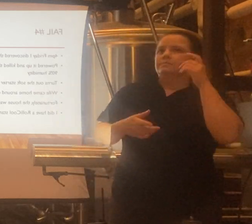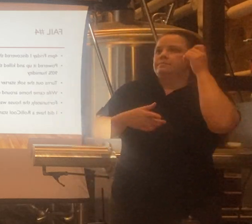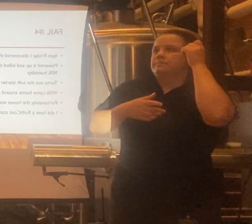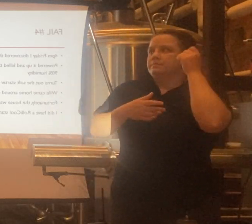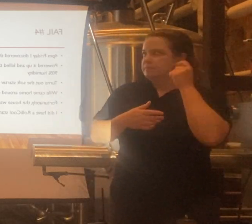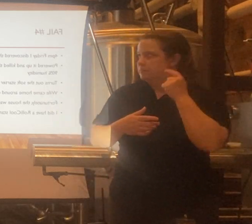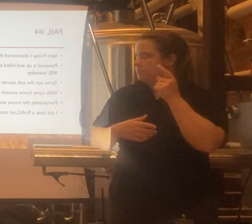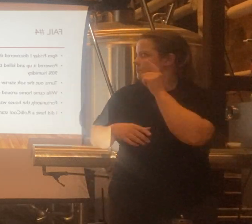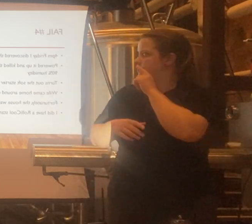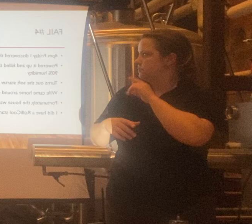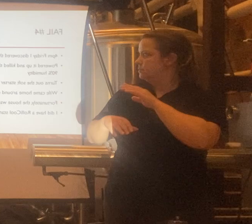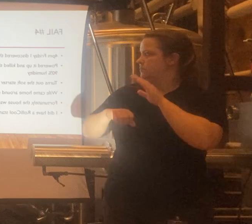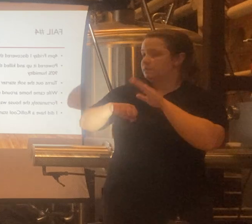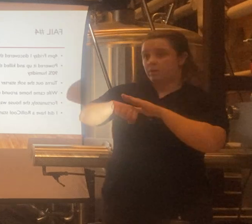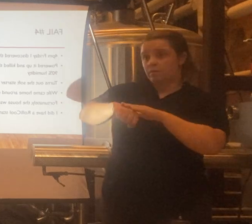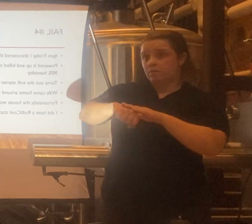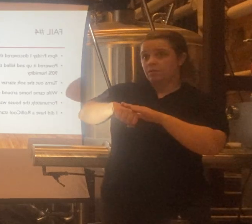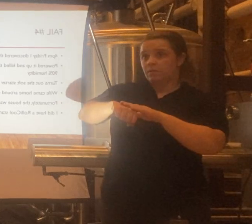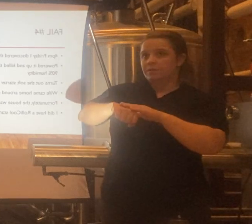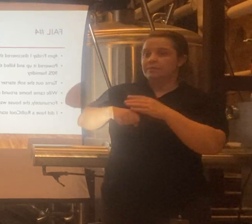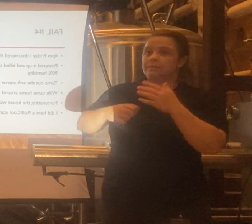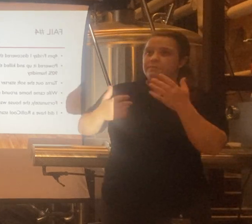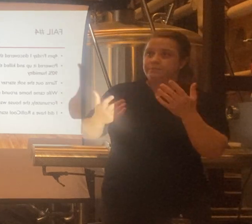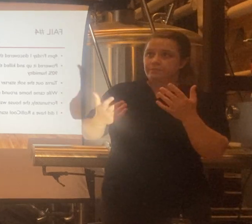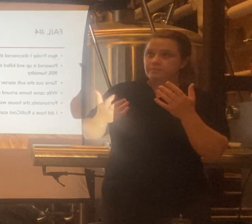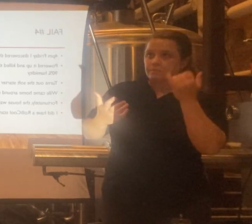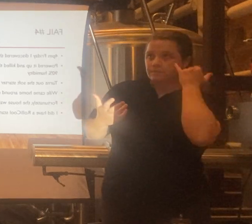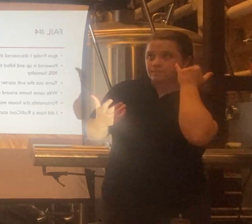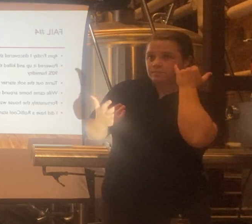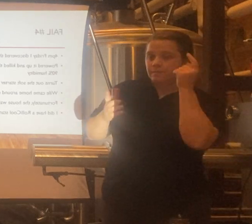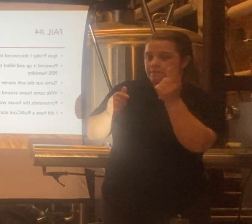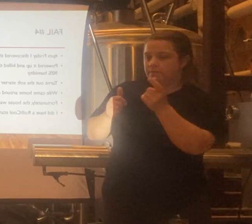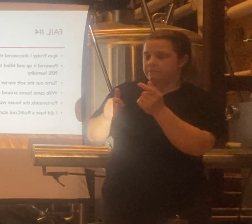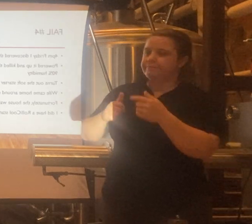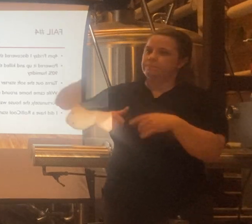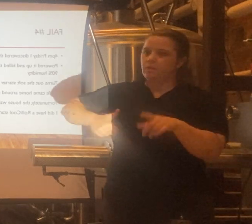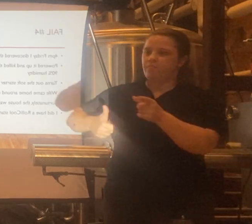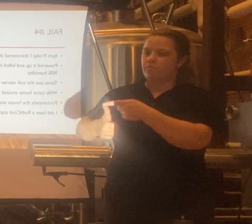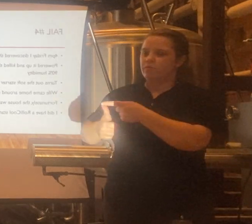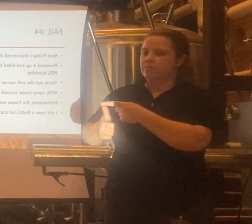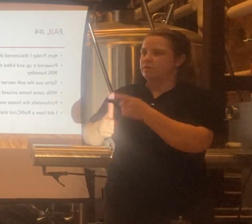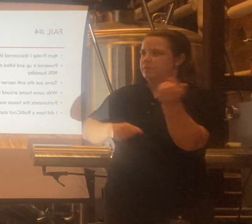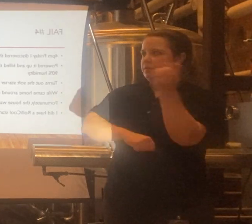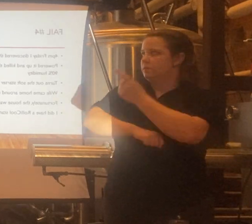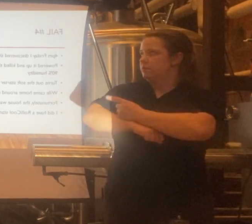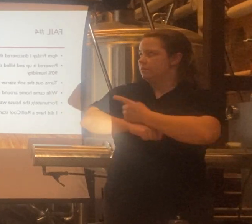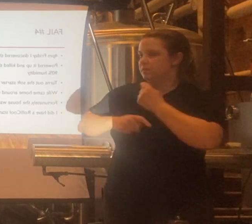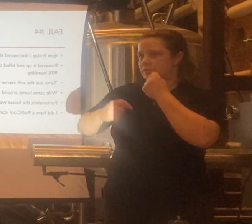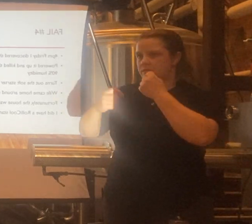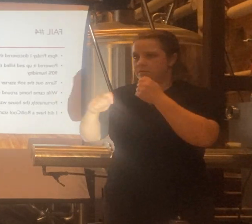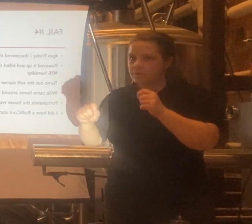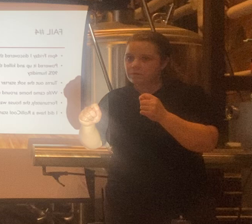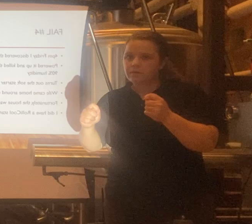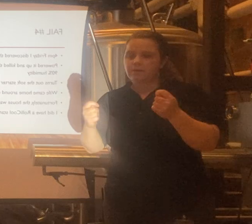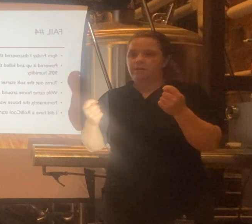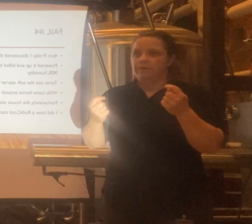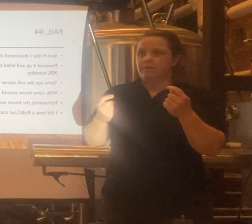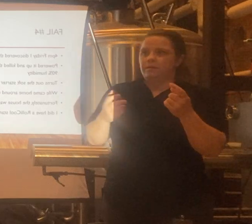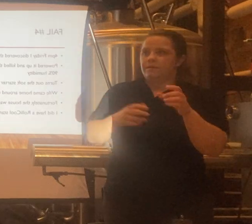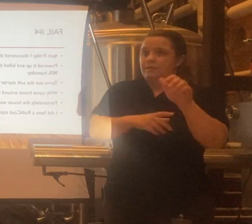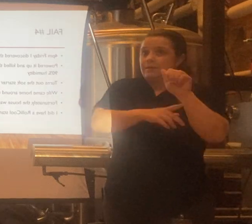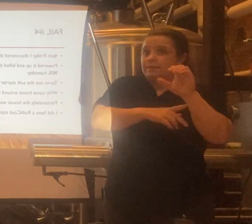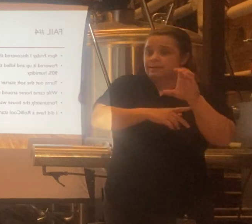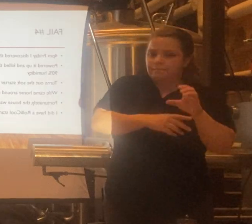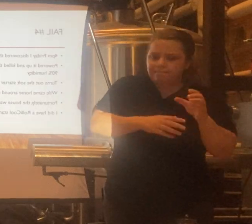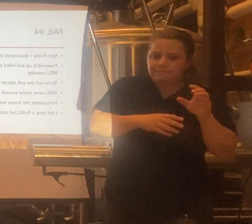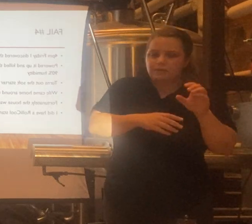new one. But it doesn't help on the first day you're trying to get your house cooled down and everything, and the wife's coming home, that the air conditioning now doesn't work because